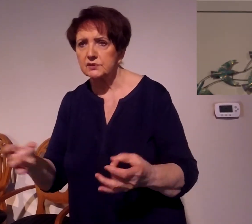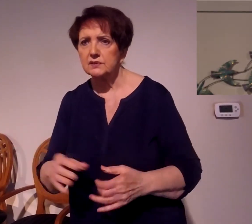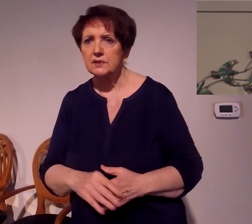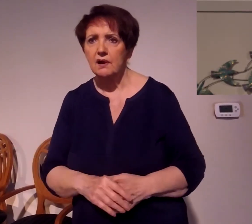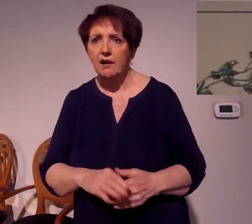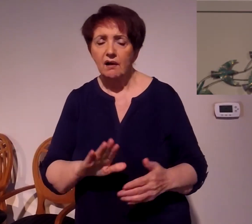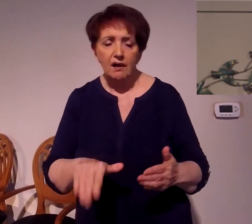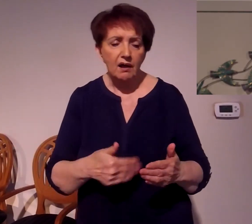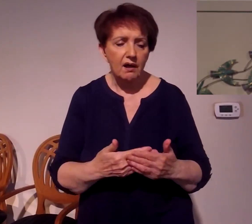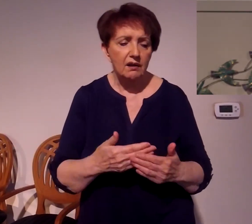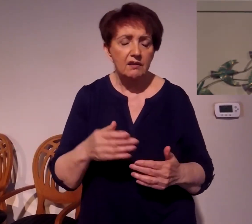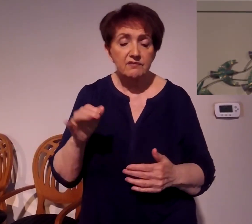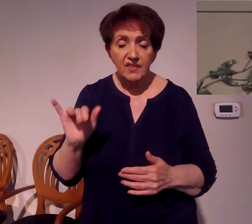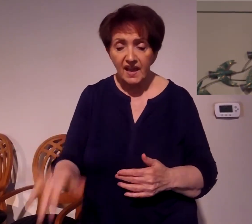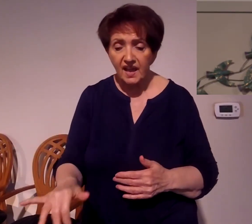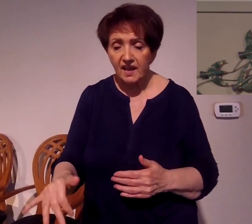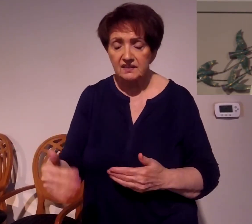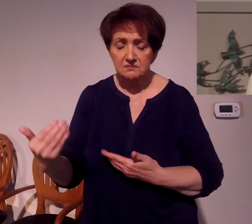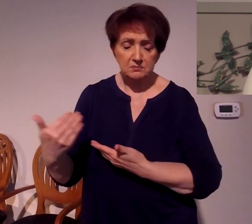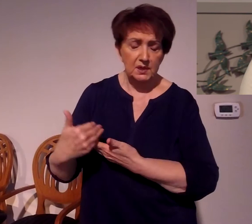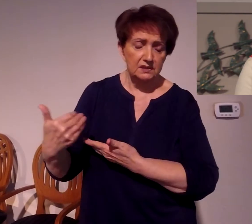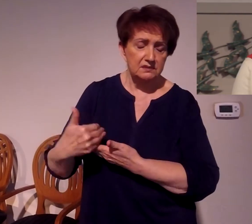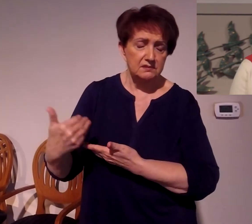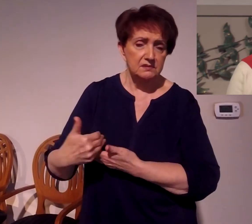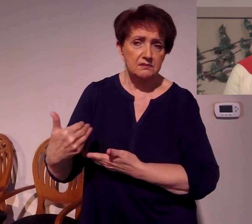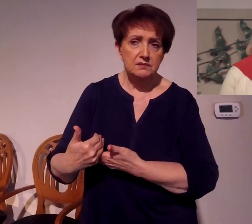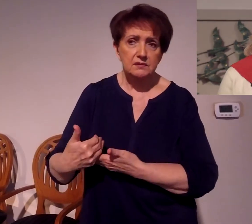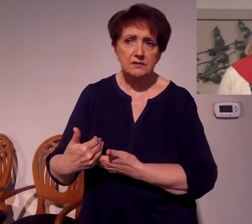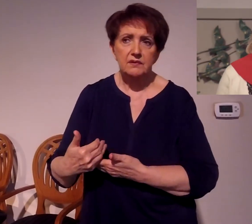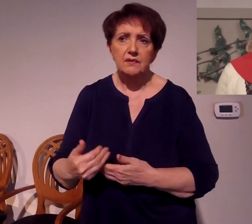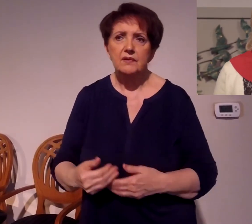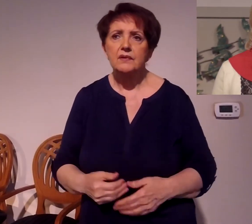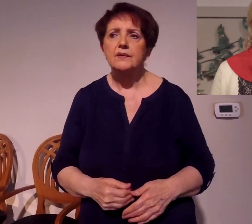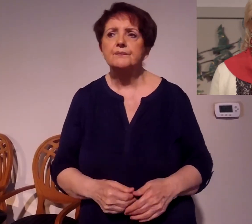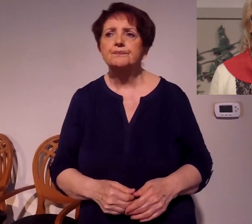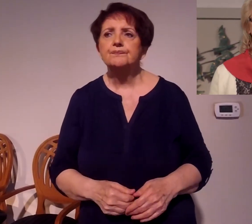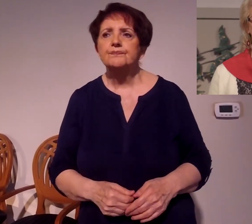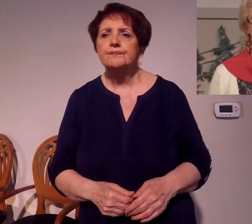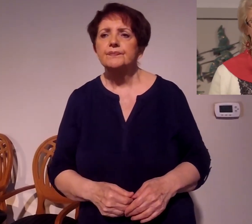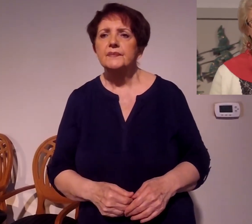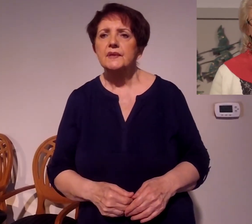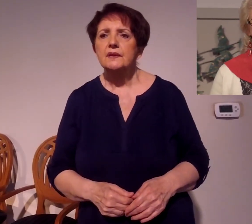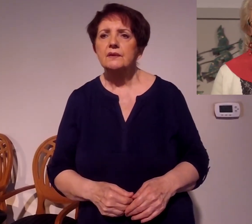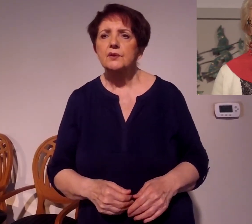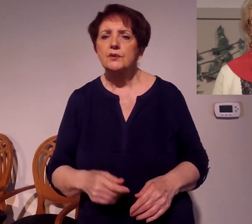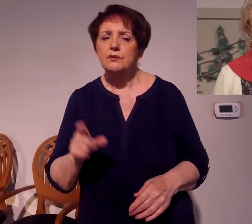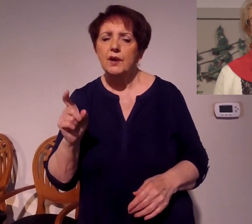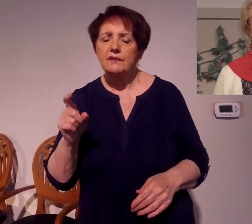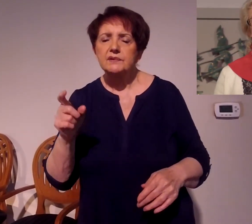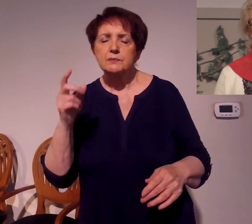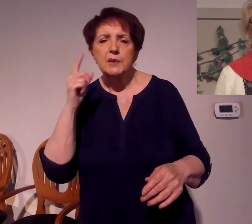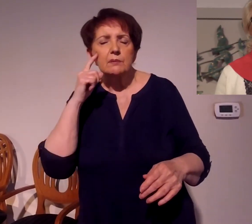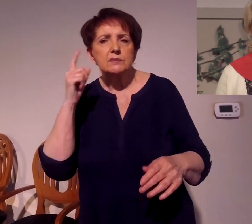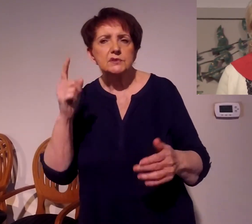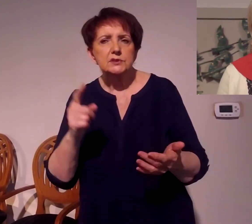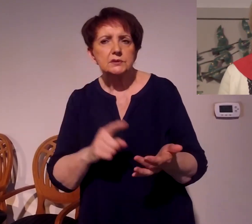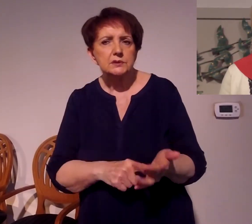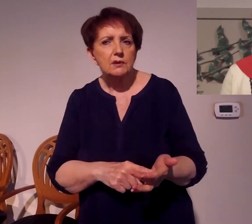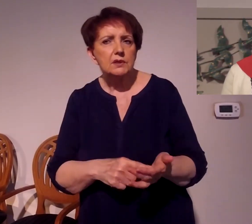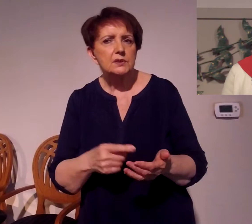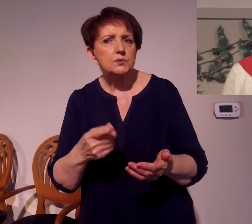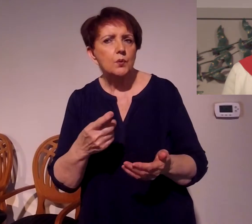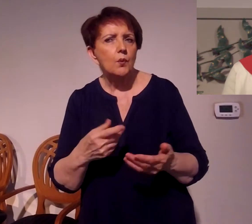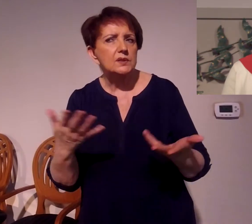All of that interferes with this availability that we have to notice what is actually going on.